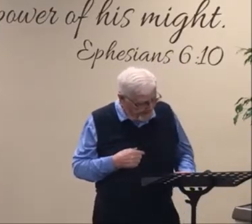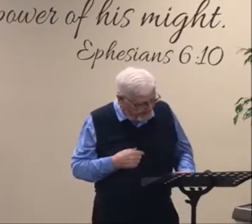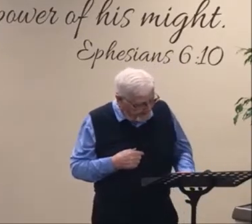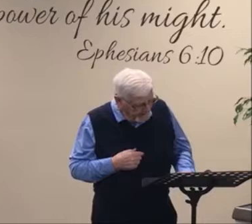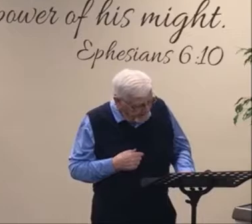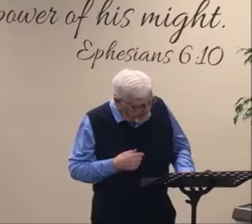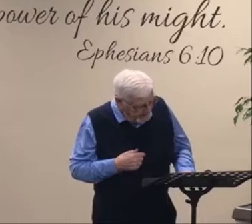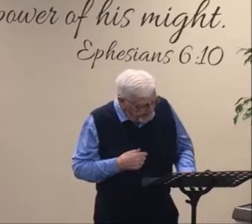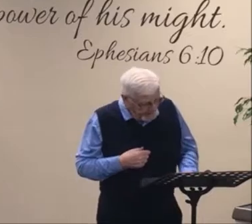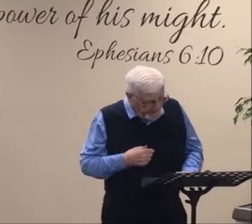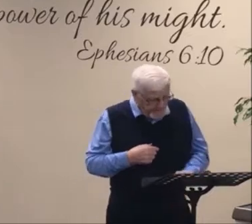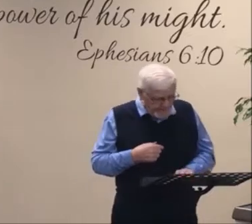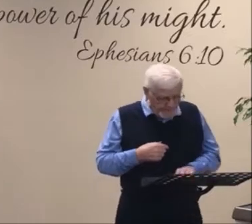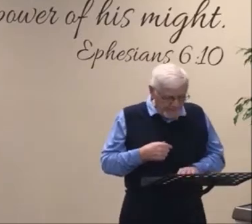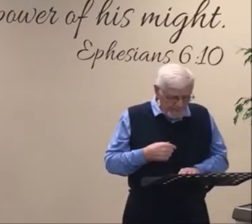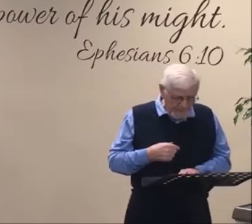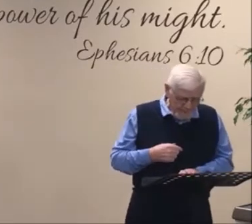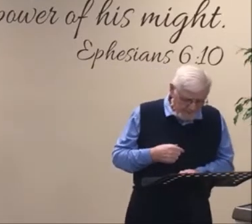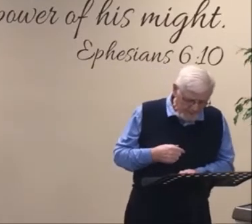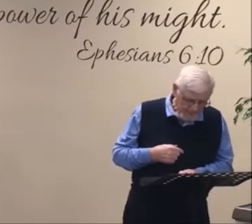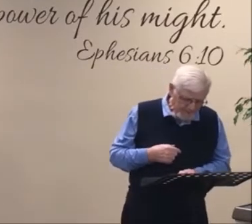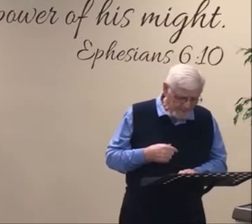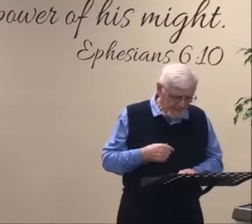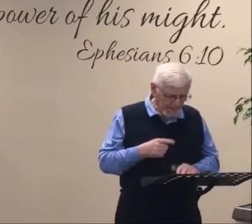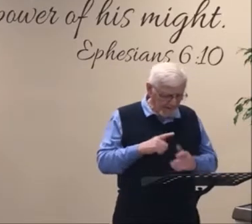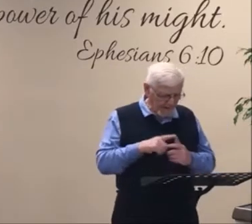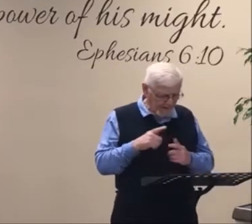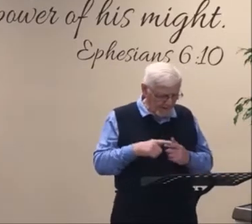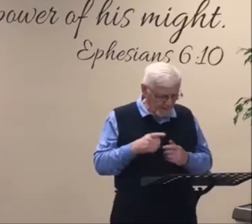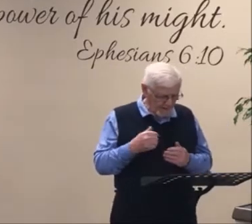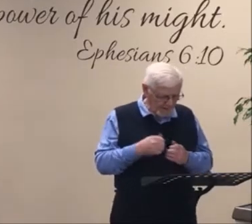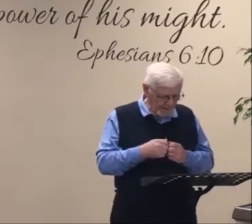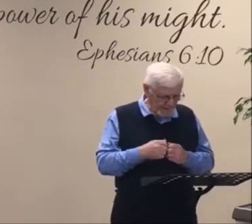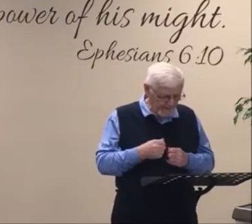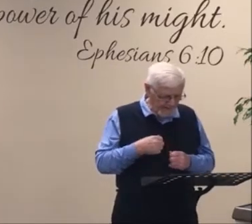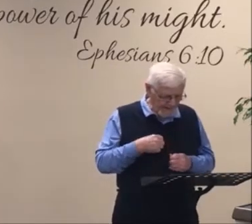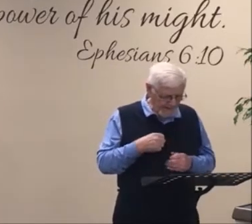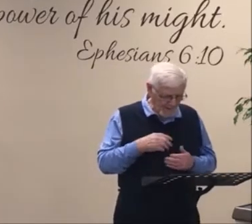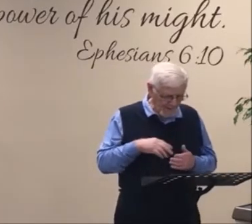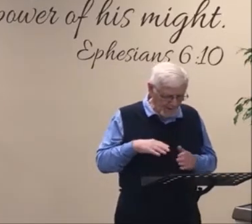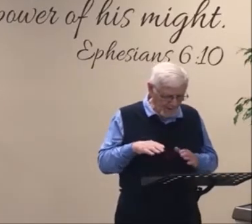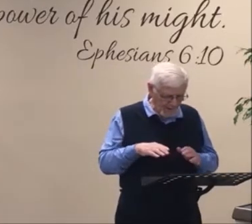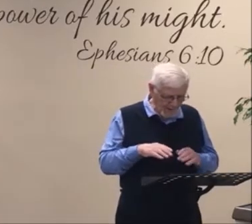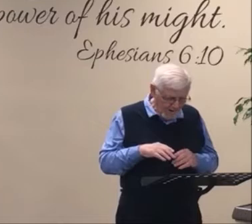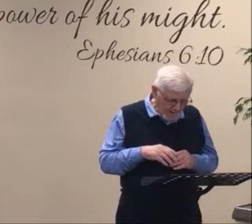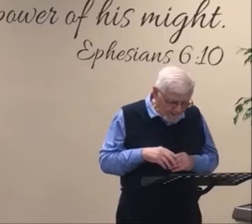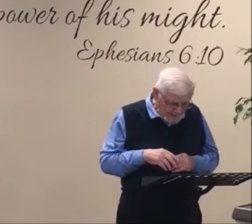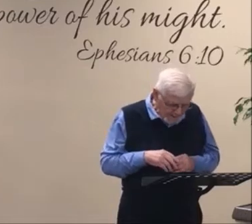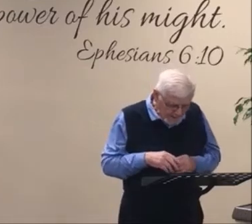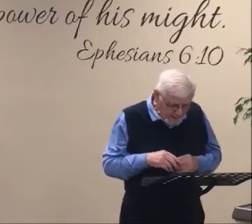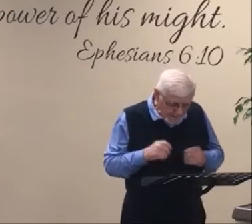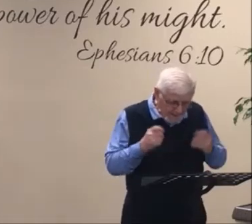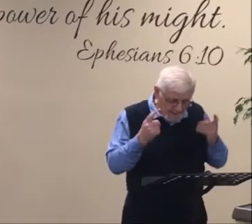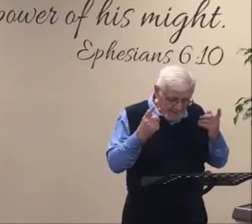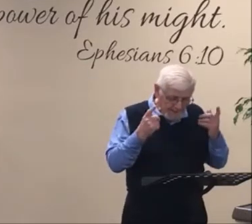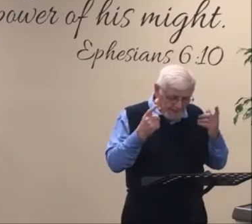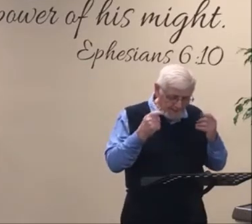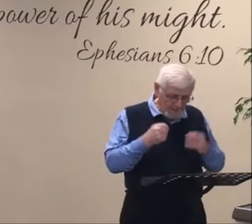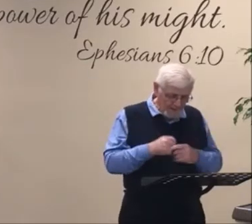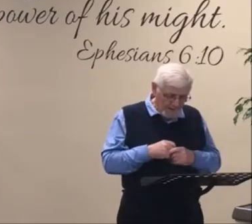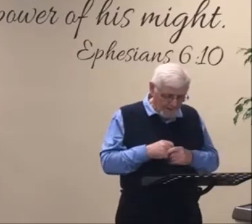drop the piano out after the first note. On the fourth verse. Then with my waking